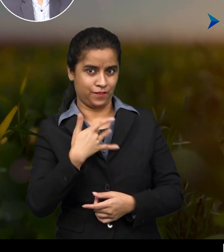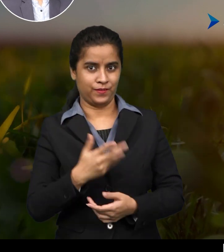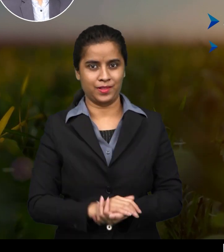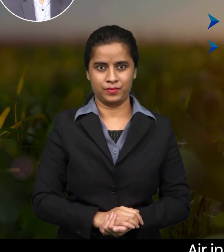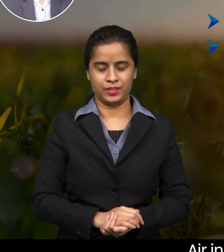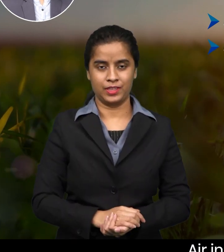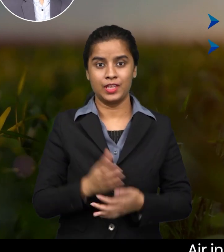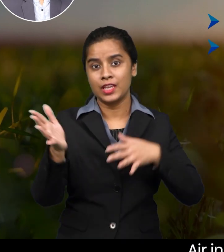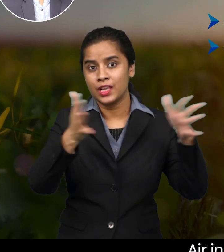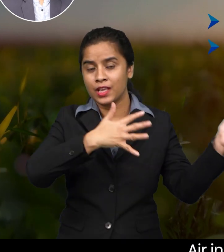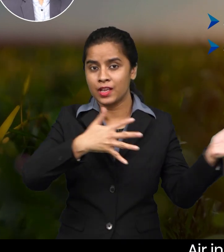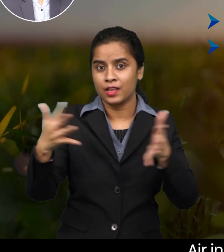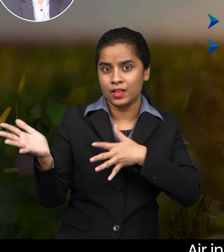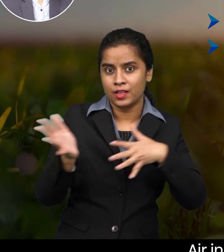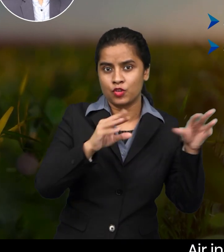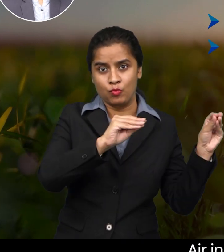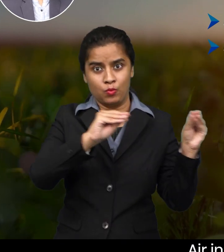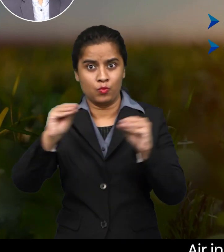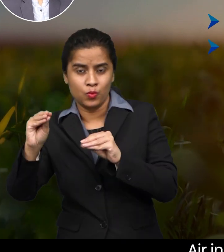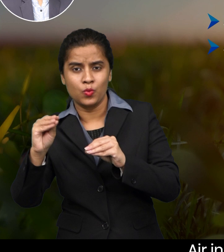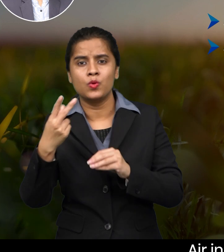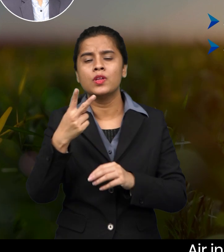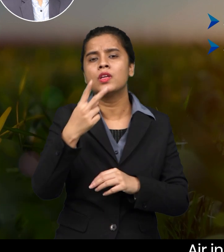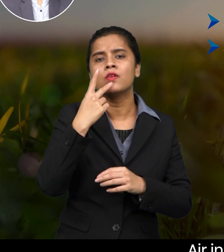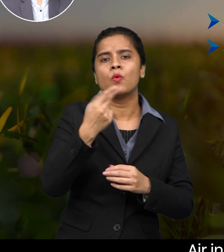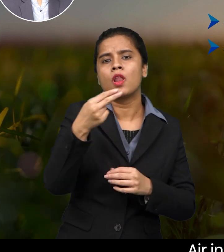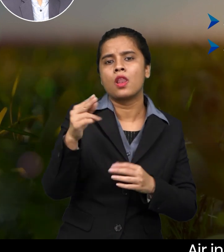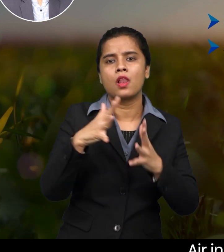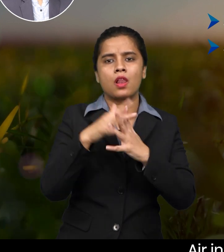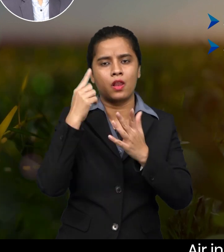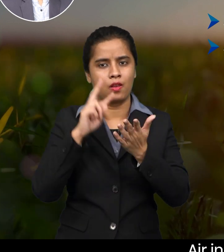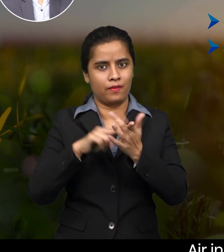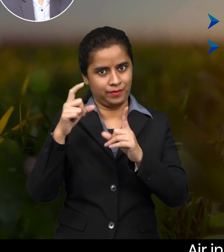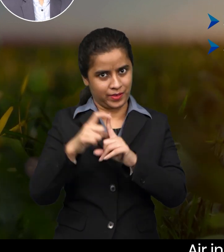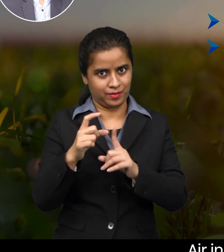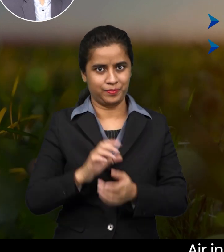it. Air in motion is called wind.